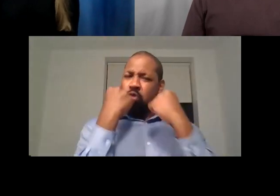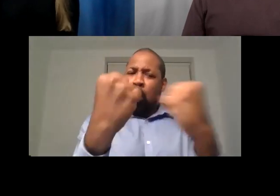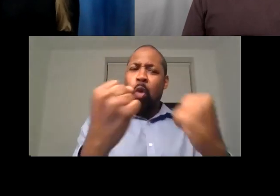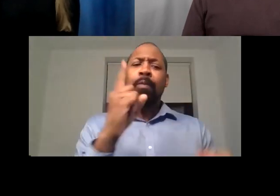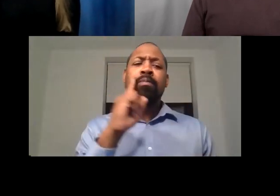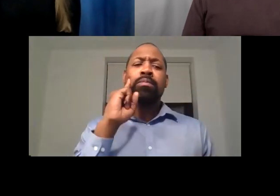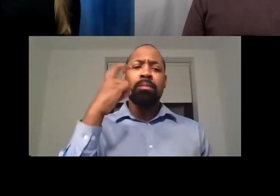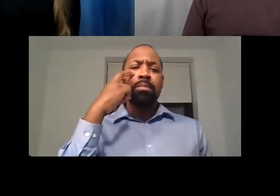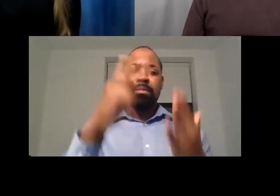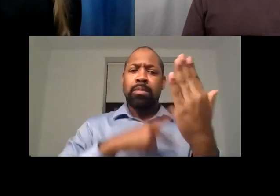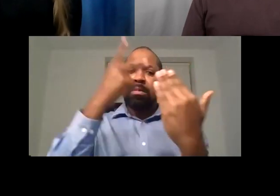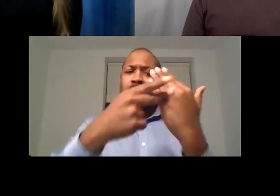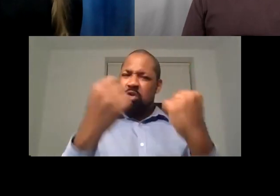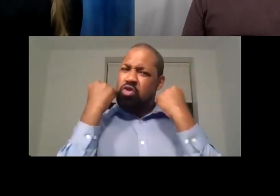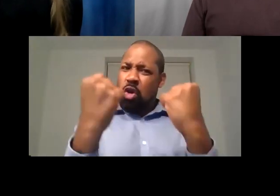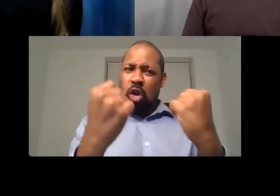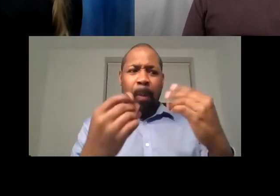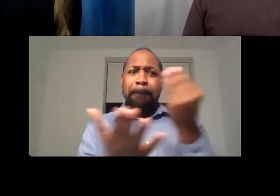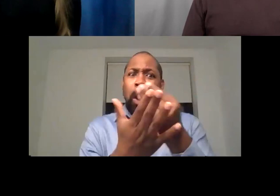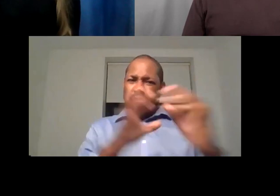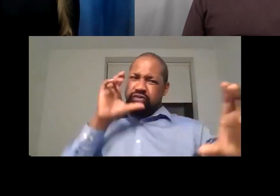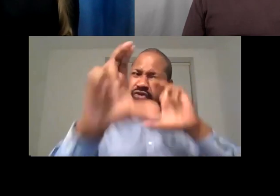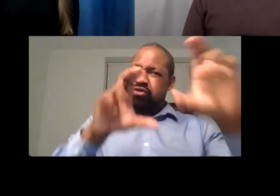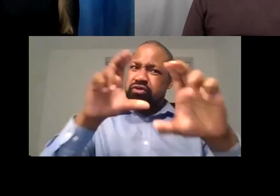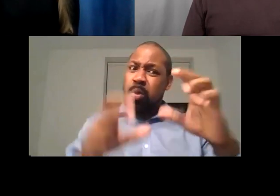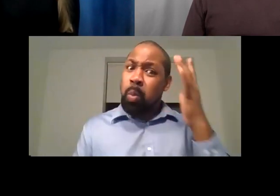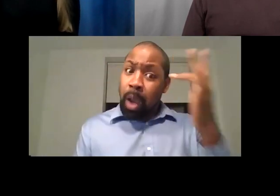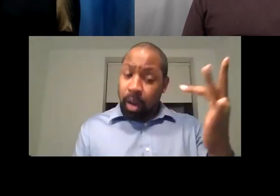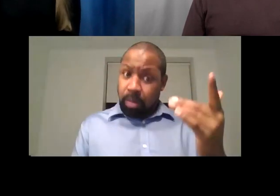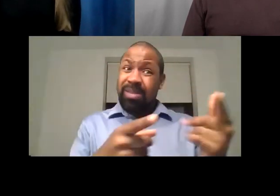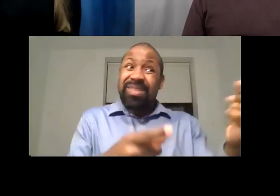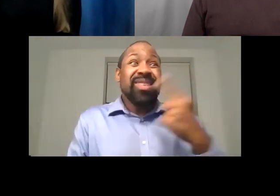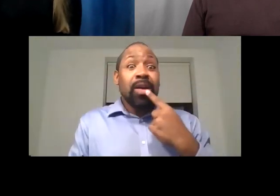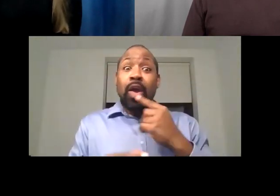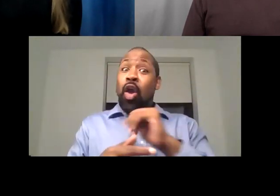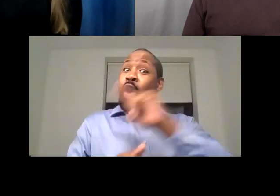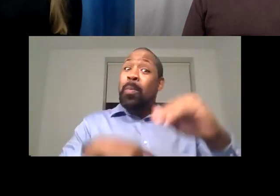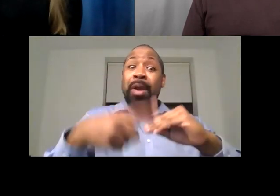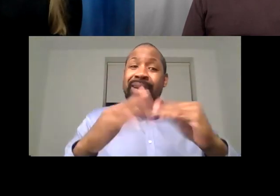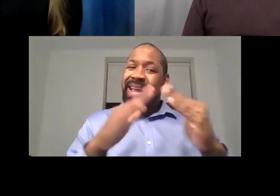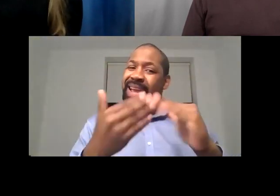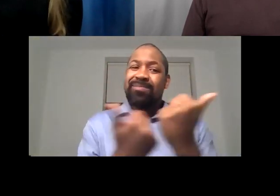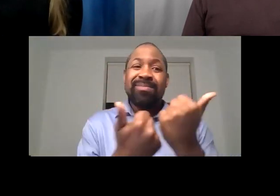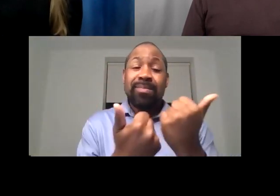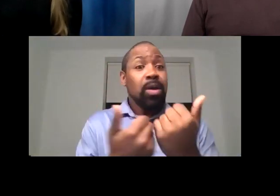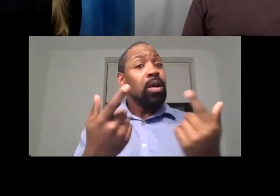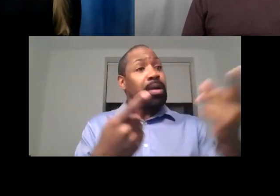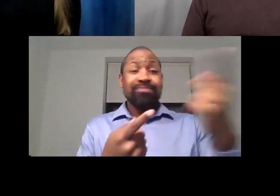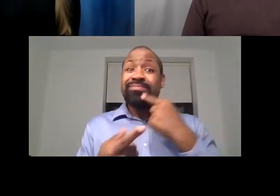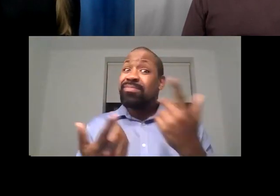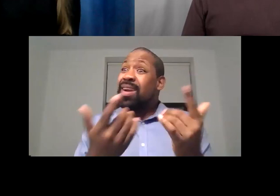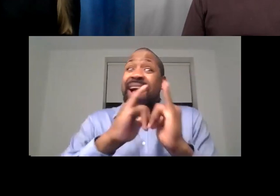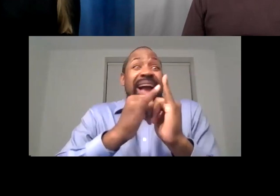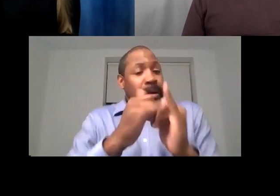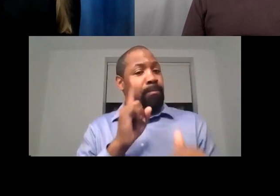are there. Massachusetts has a very strong project for the deaf blind. And a lot of it